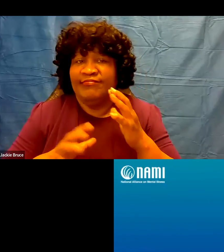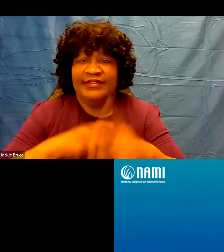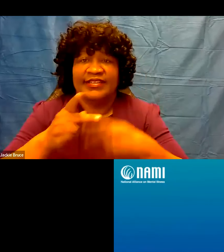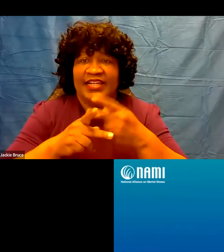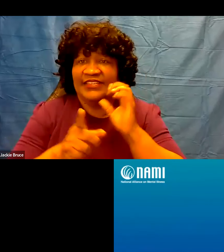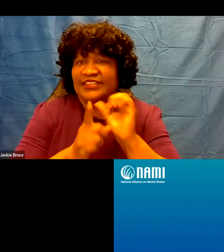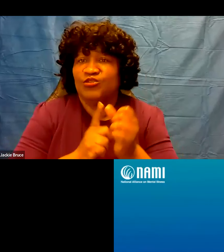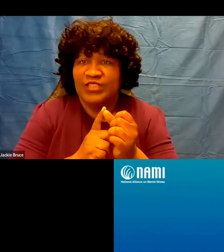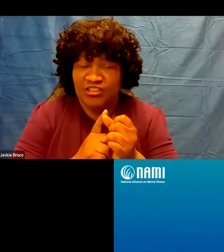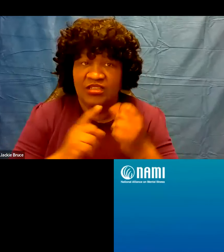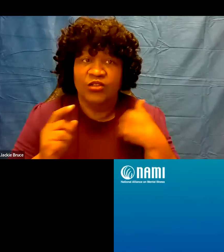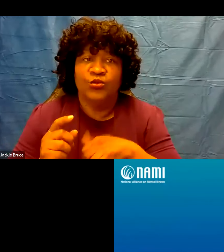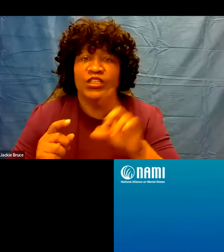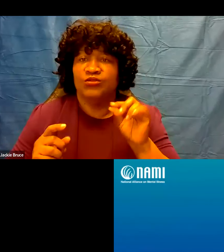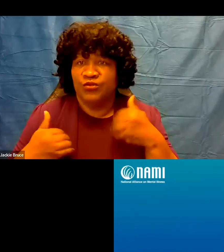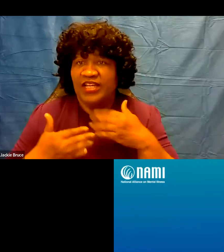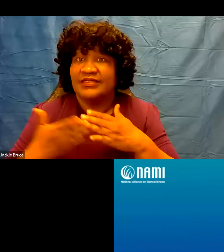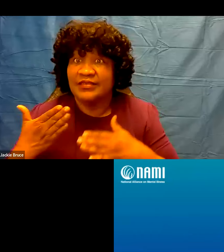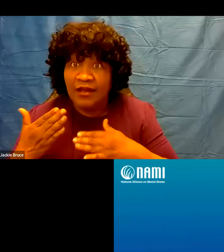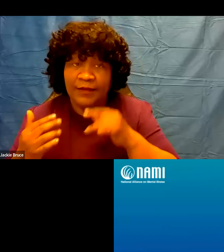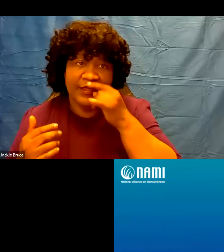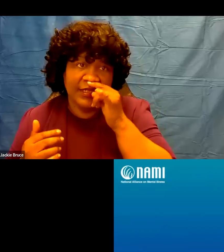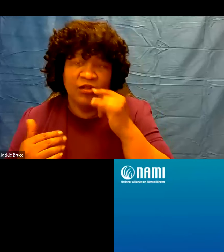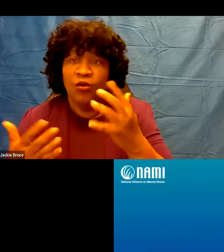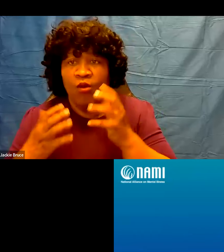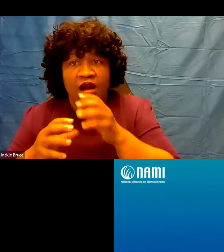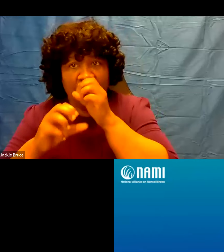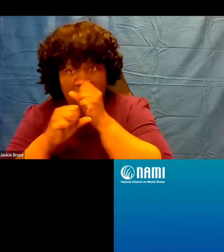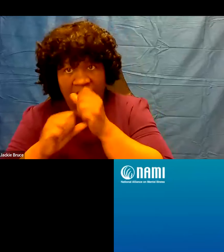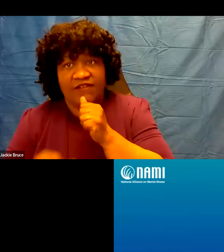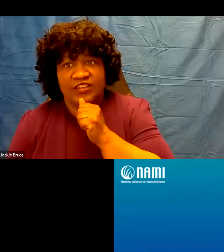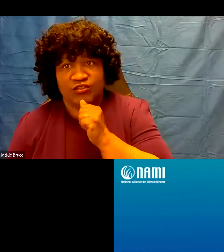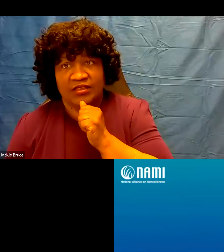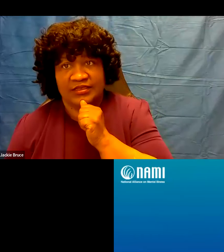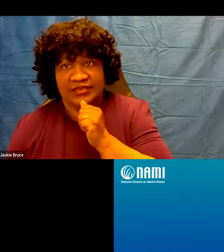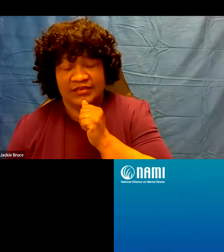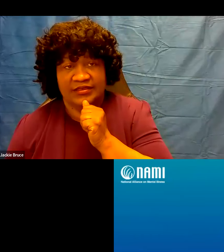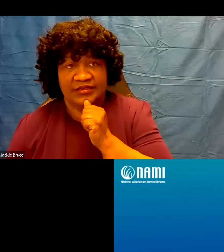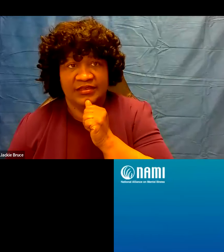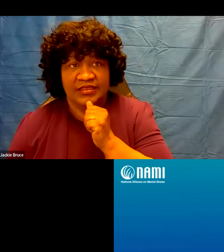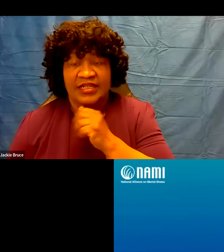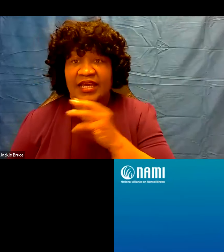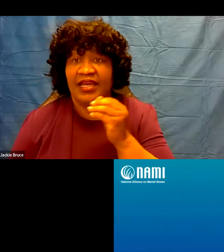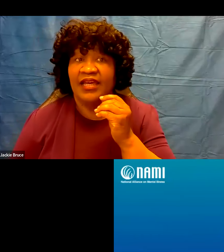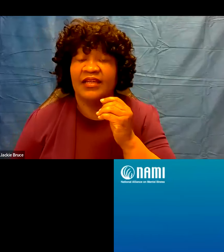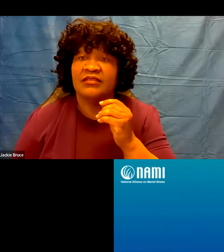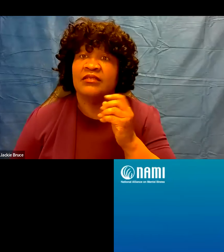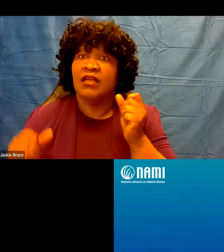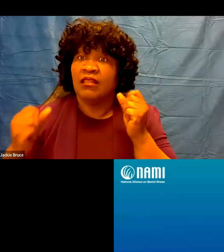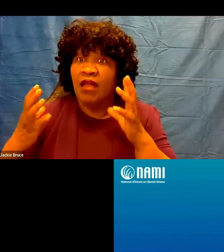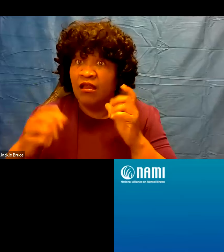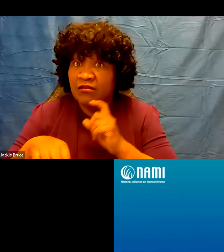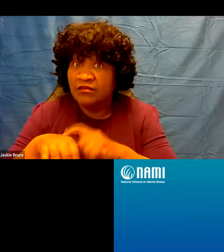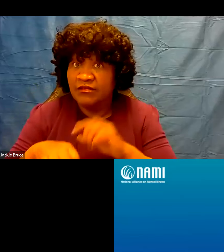because, we do have kids that want confidentiality, and in a lot of